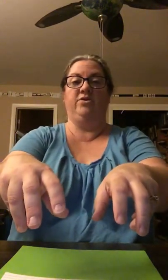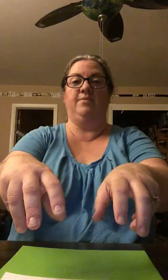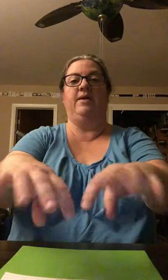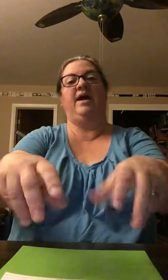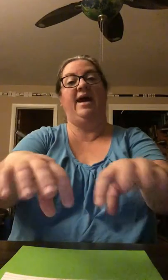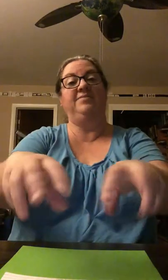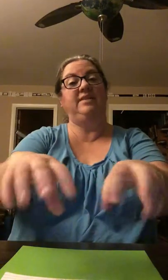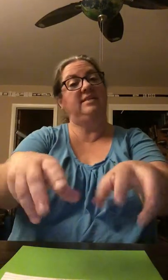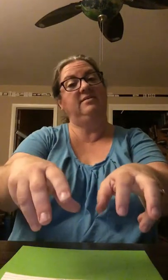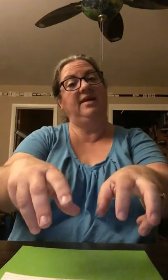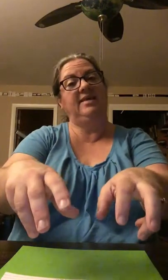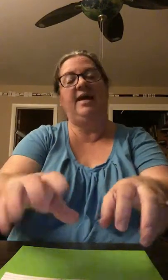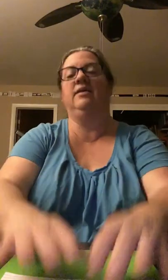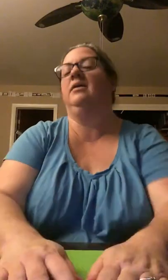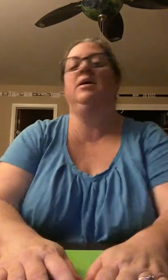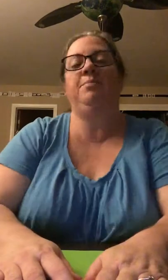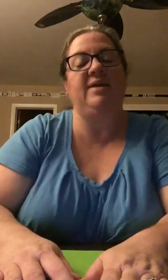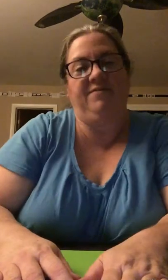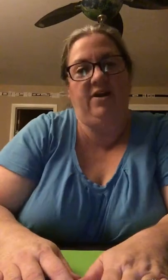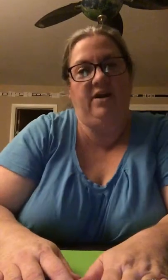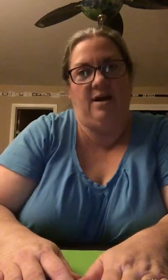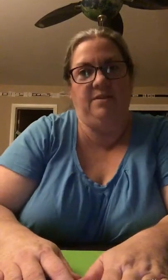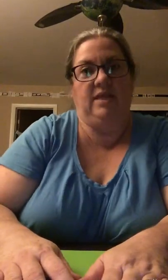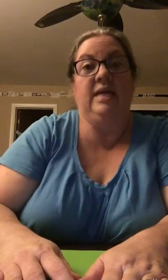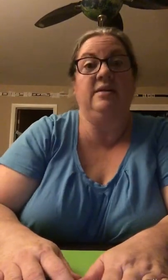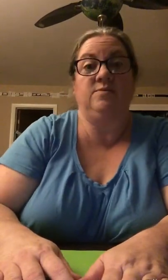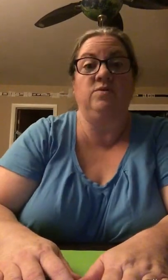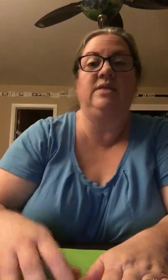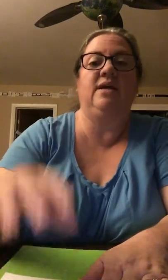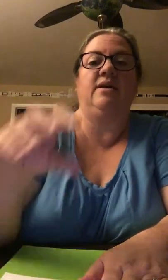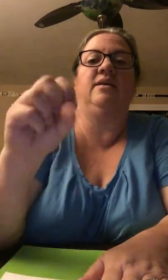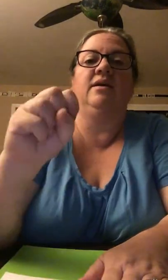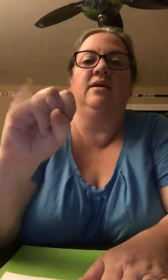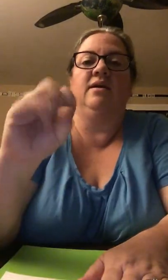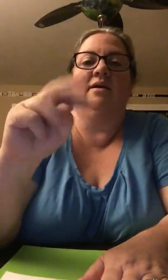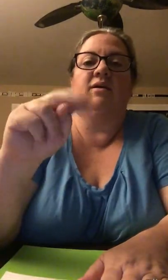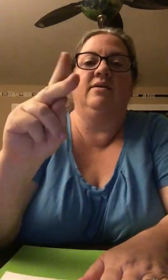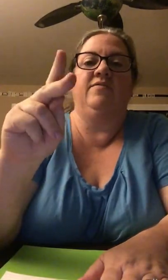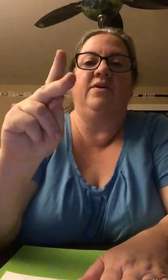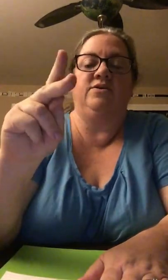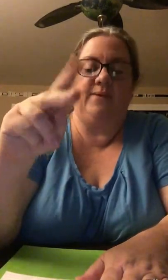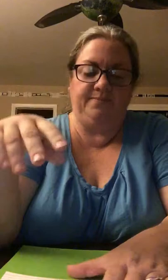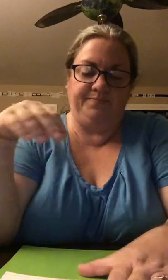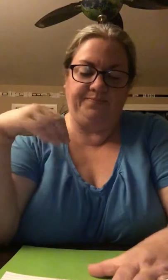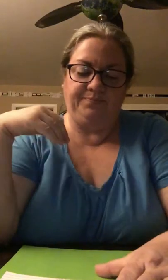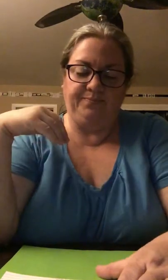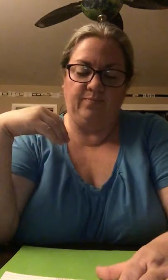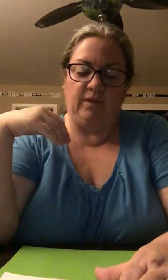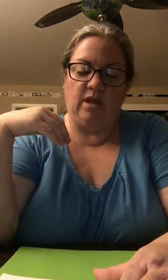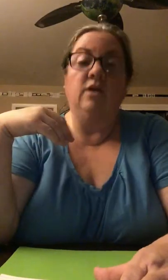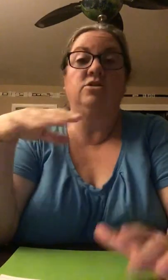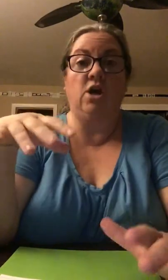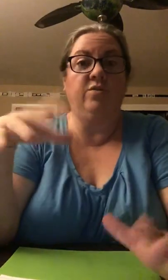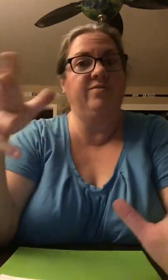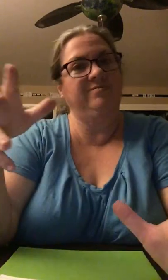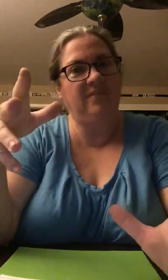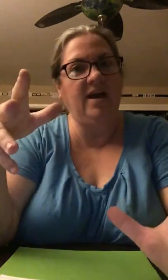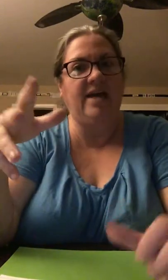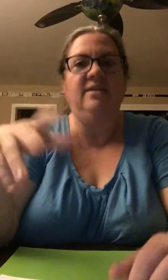come out. I have seen sink like that, but not very commonly. It is mostly done finger spelled. Stove. Again,